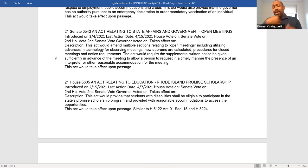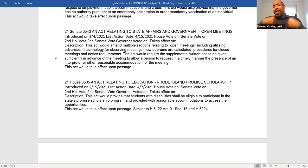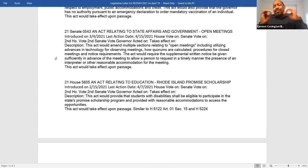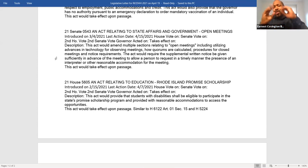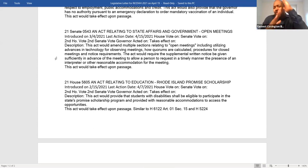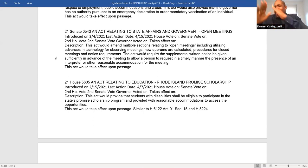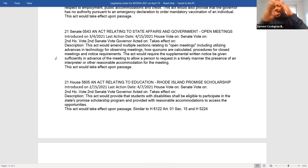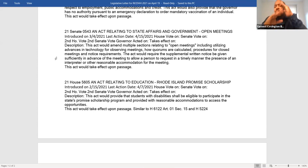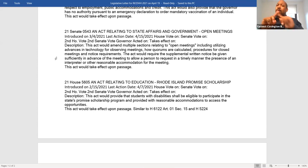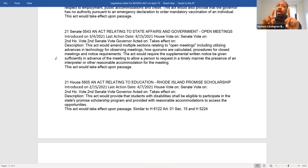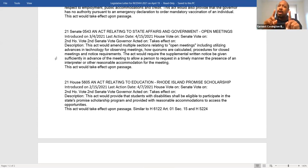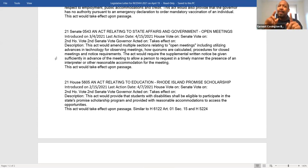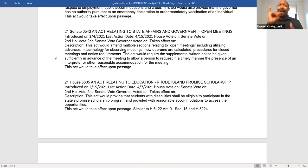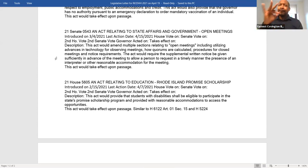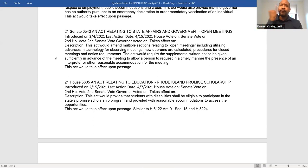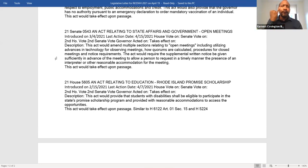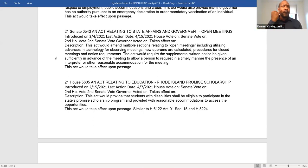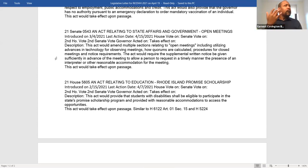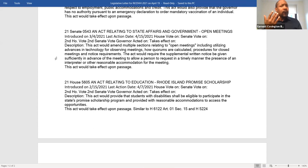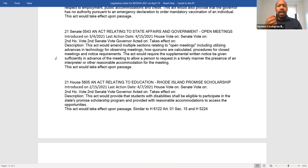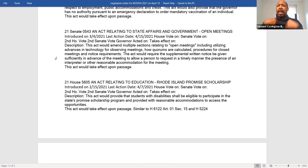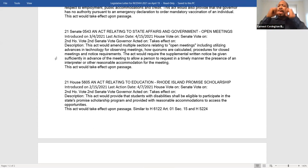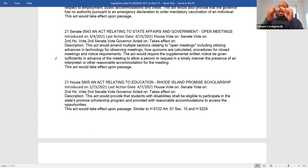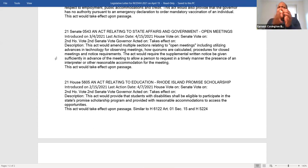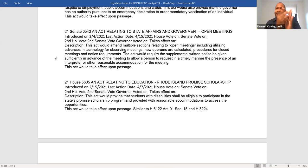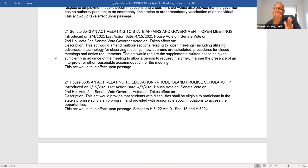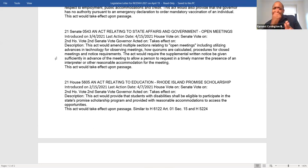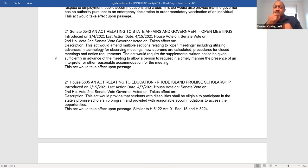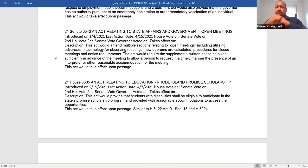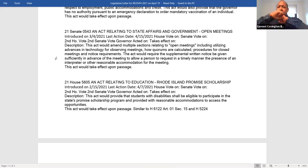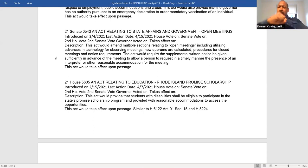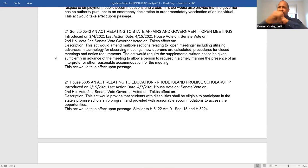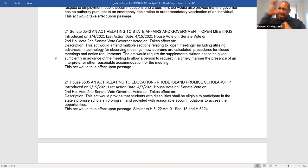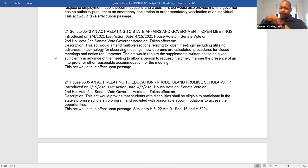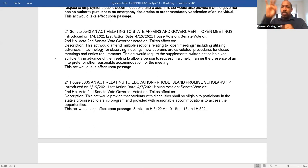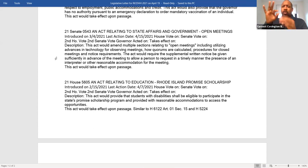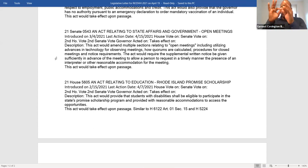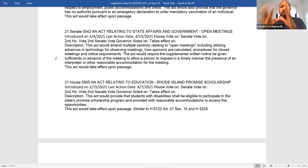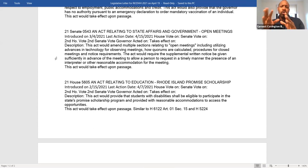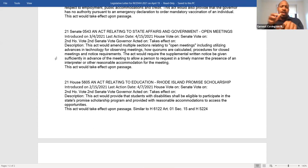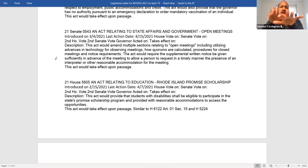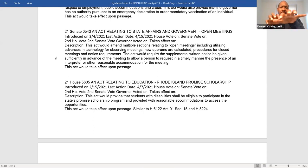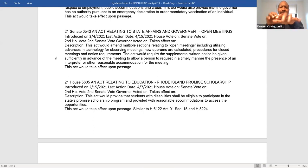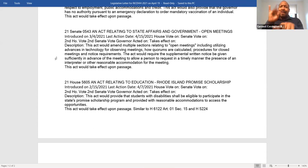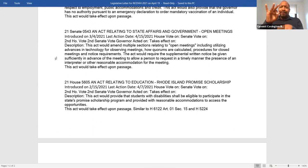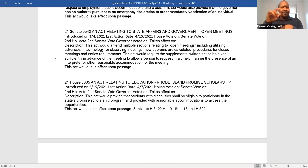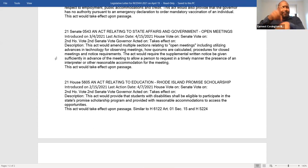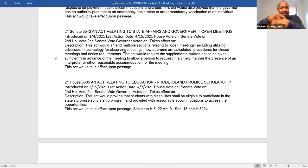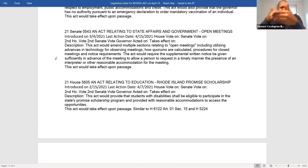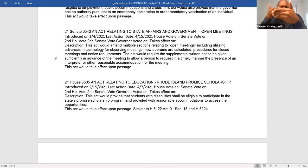on. So we don't have an issue with this currently, but if it was something that was to come up in the future and we needed to extend some time for